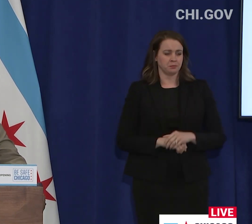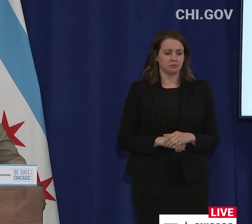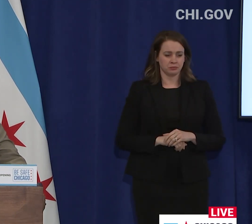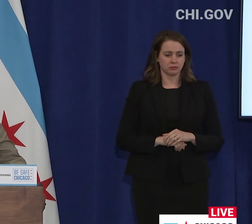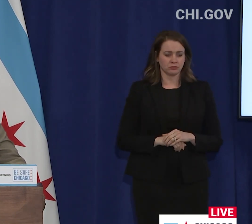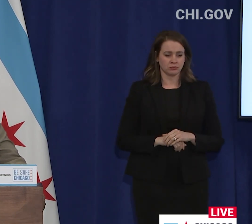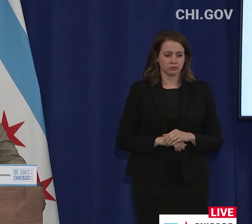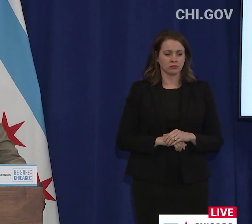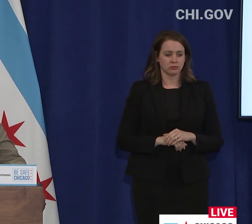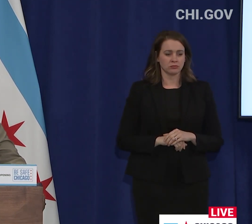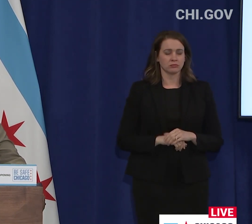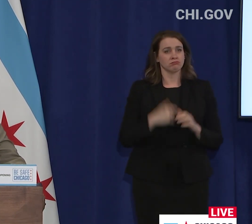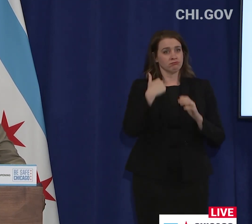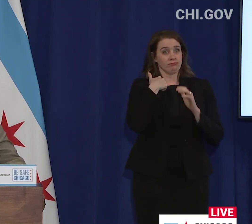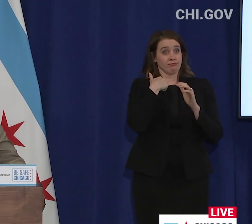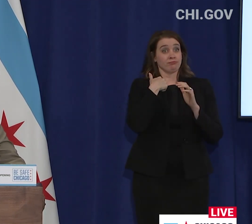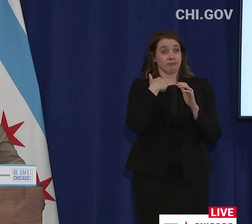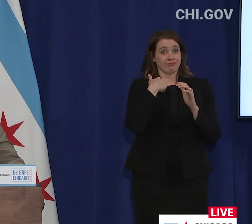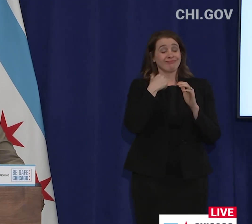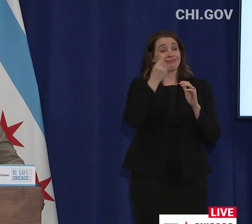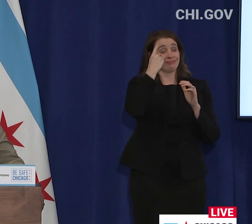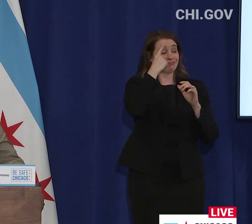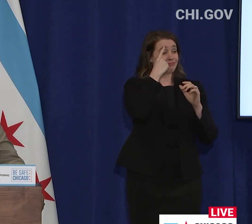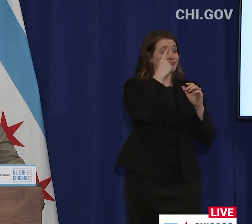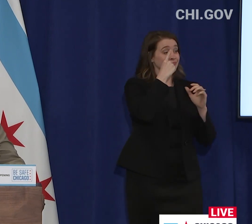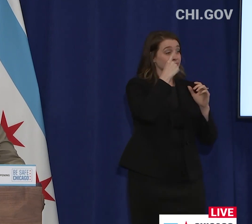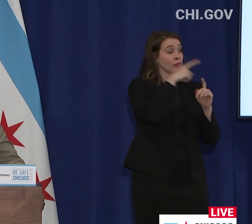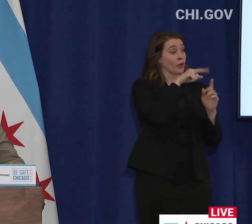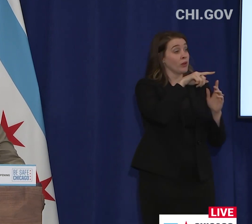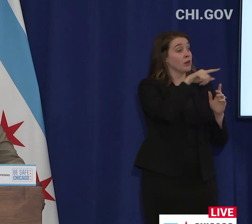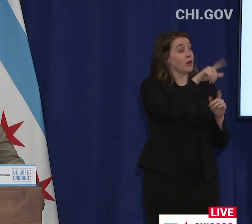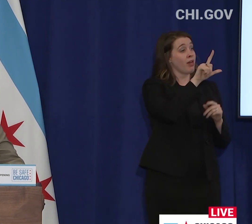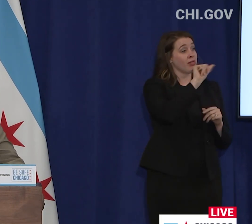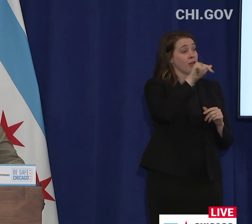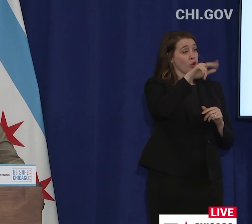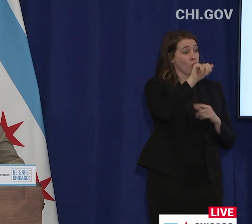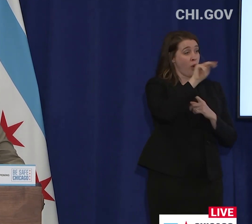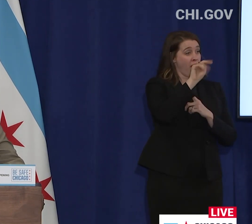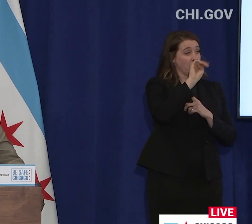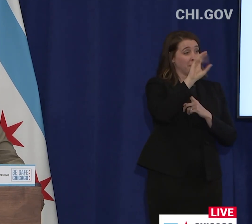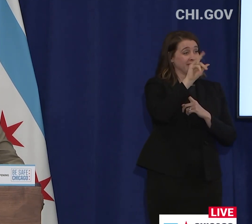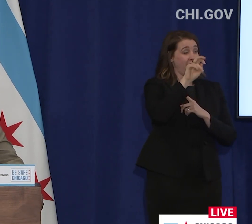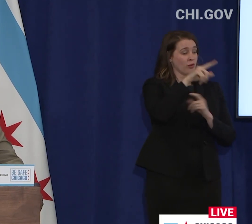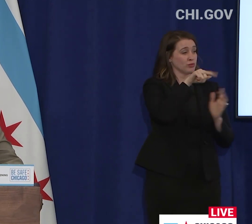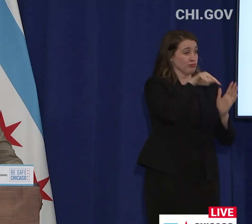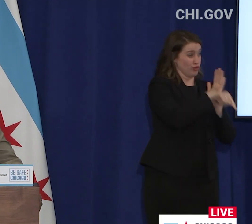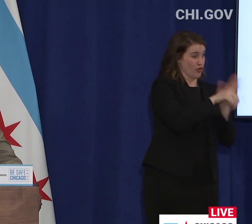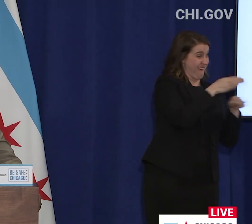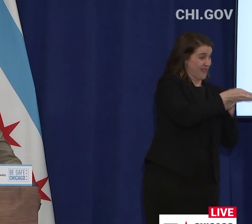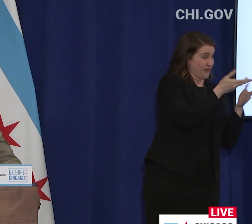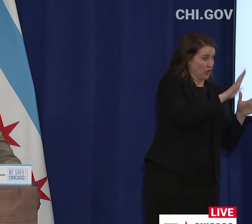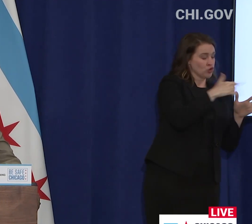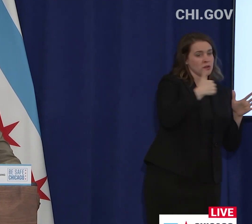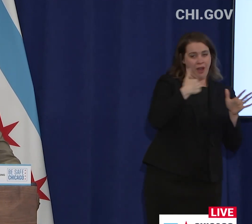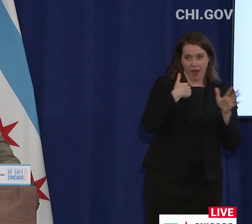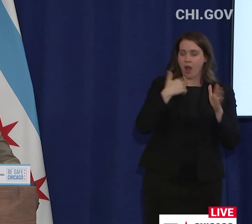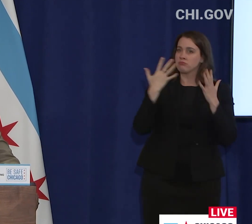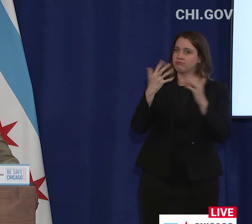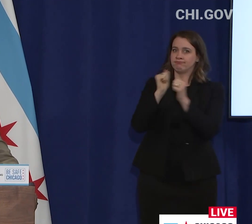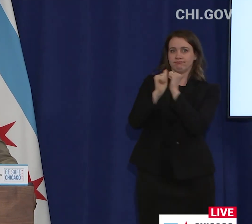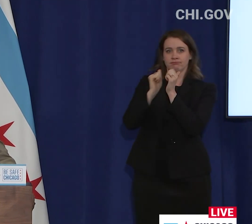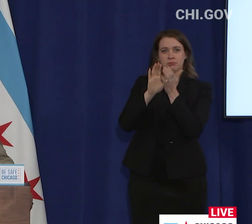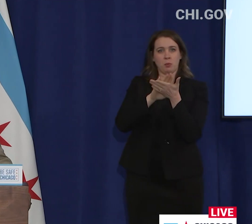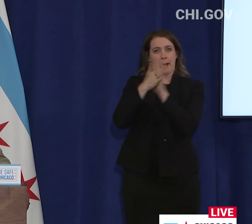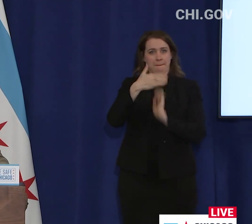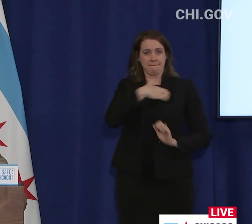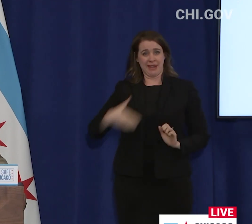I ran for mayor in the aftermath of the murder of Laquan McDonald, and I was sickened